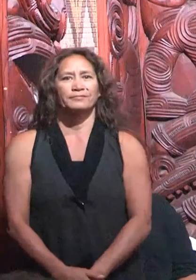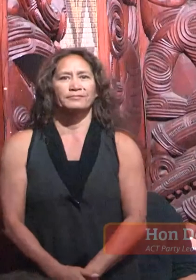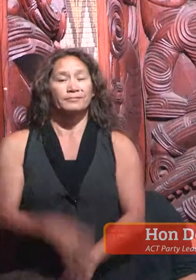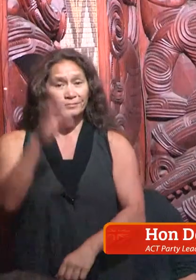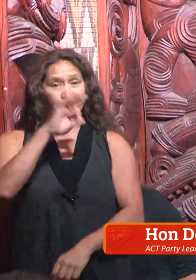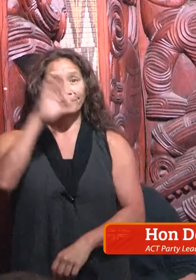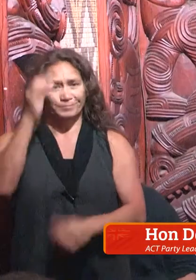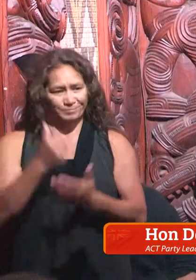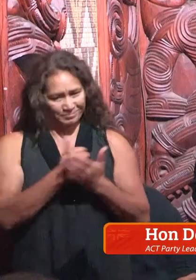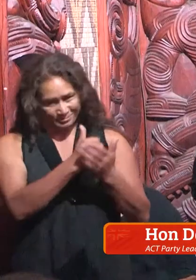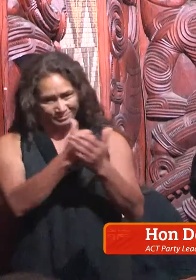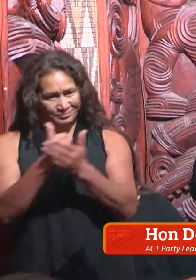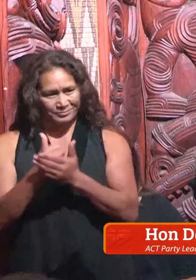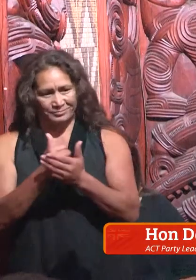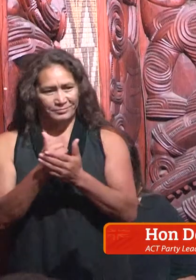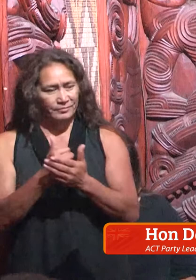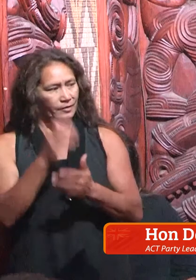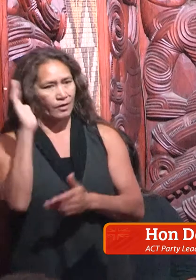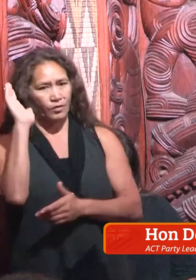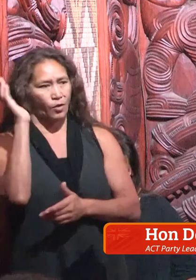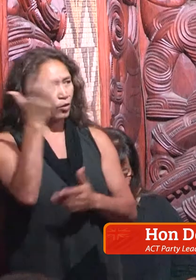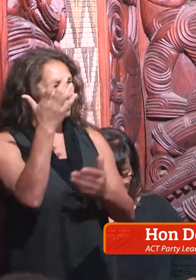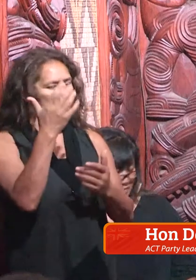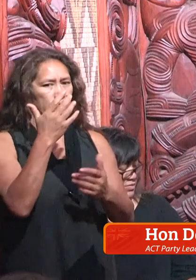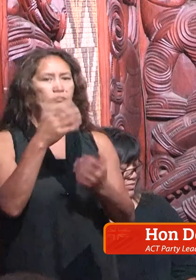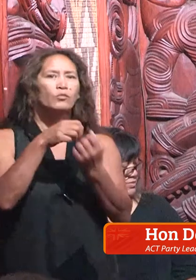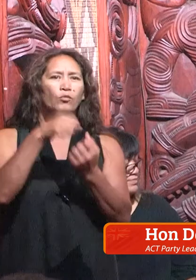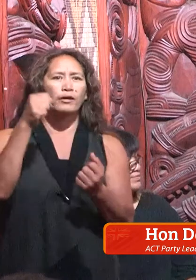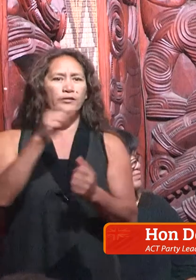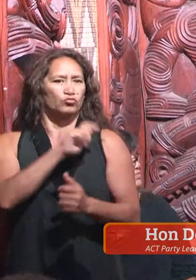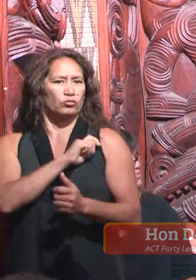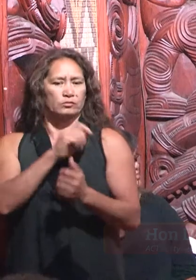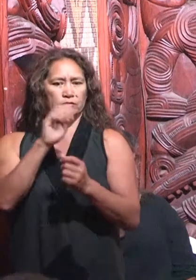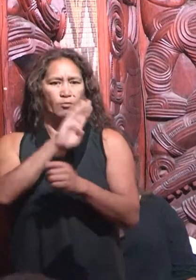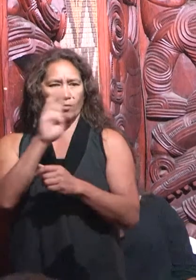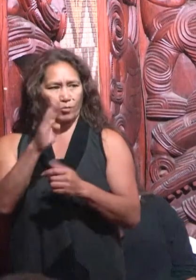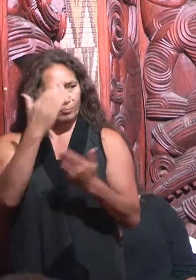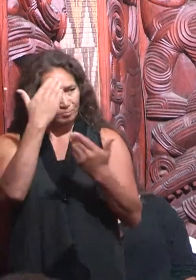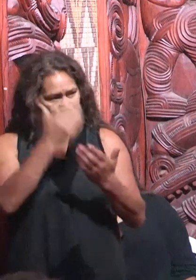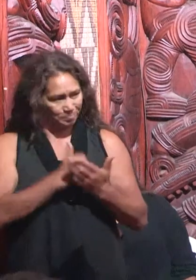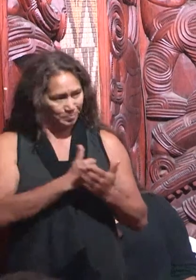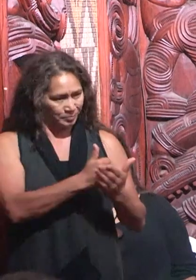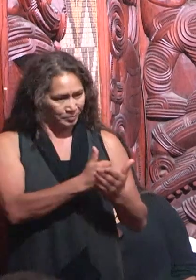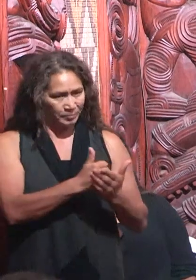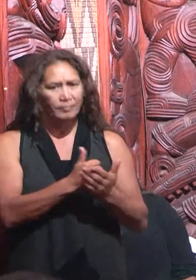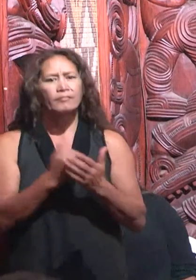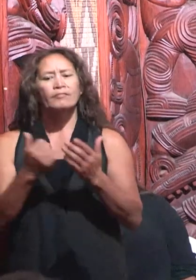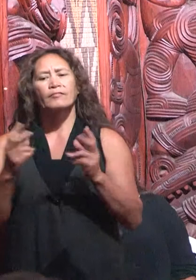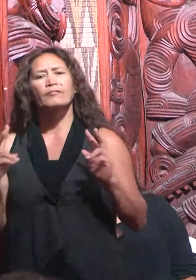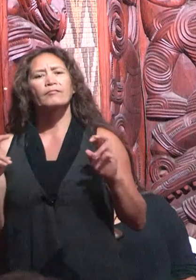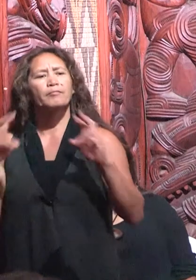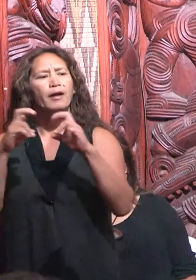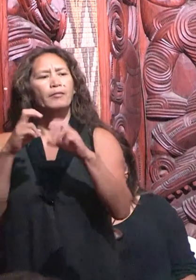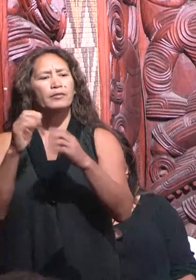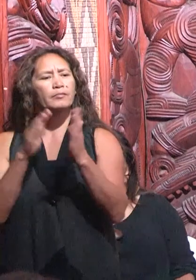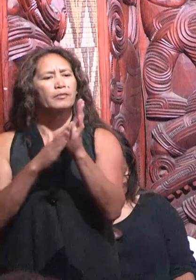Atamaria e tātou to our hosts, the Waitangi Trust Board, tēnā koutou, to my fellow members of Parliament and